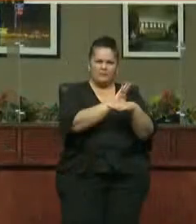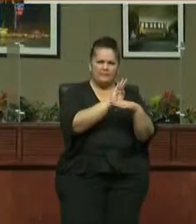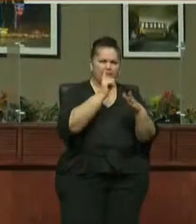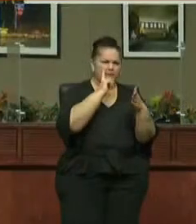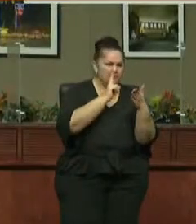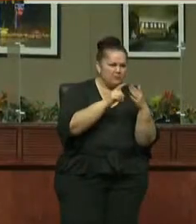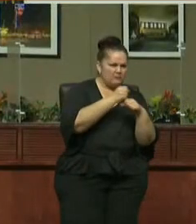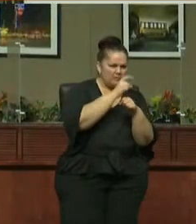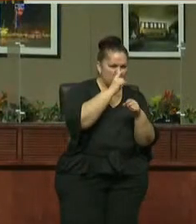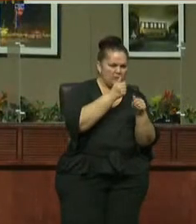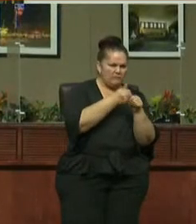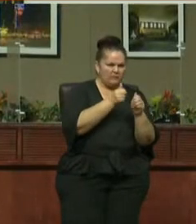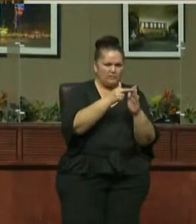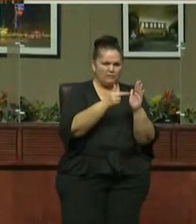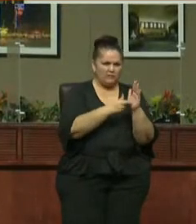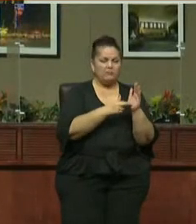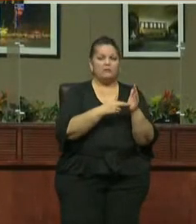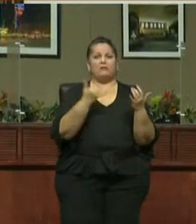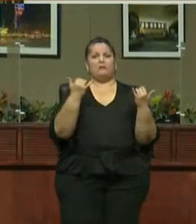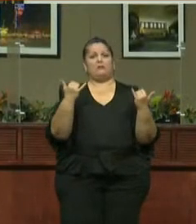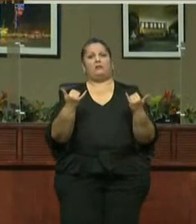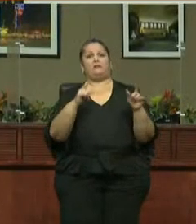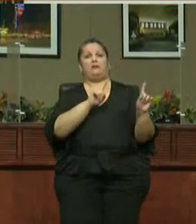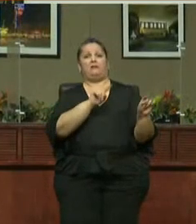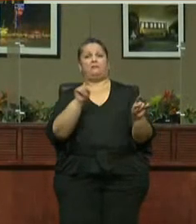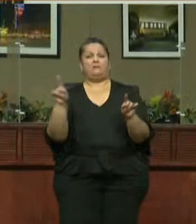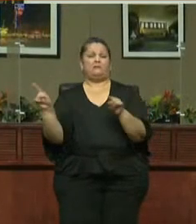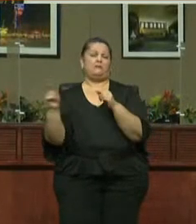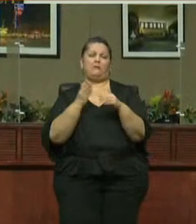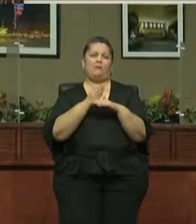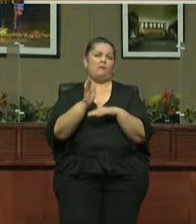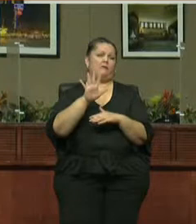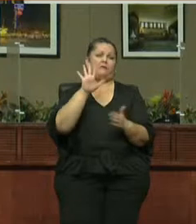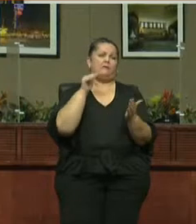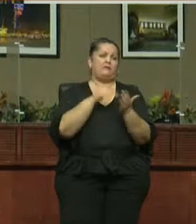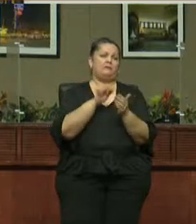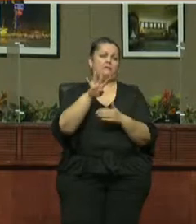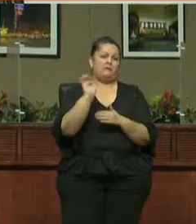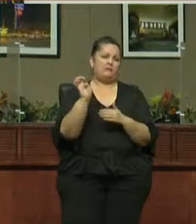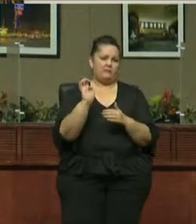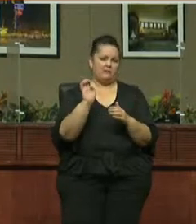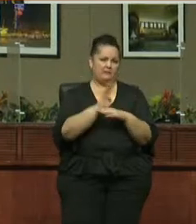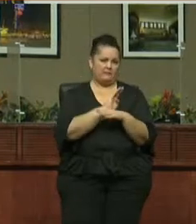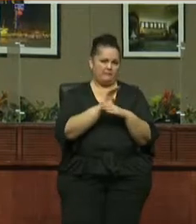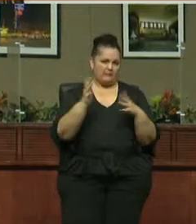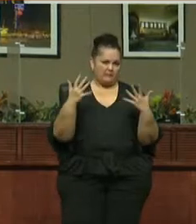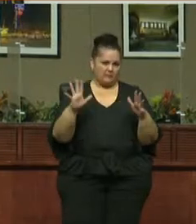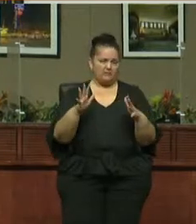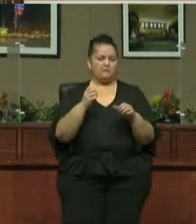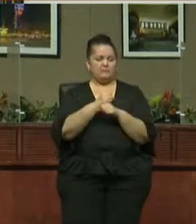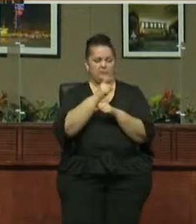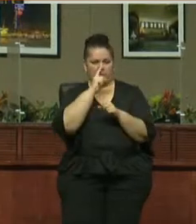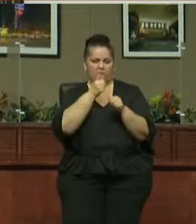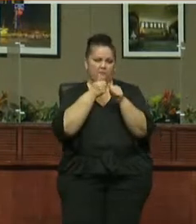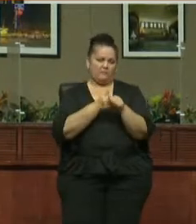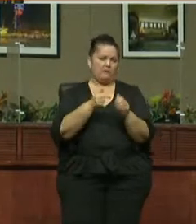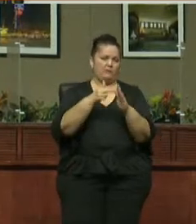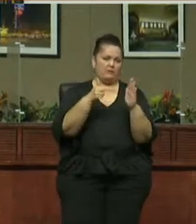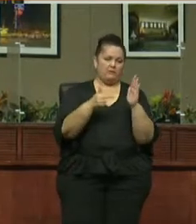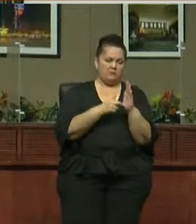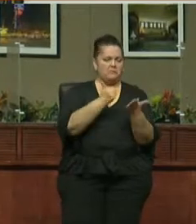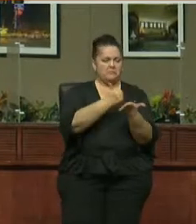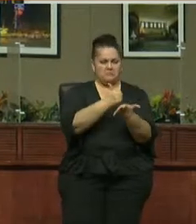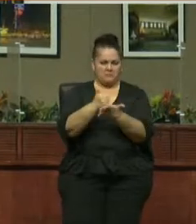have now visited over 5,400 Orange County businesses, helping them comply with CDC guidelines. The